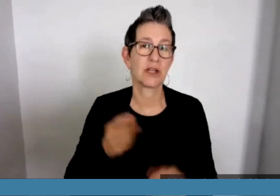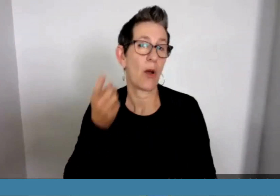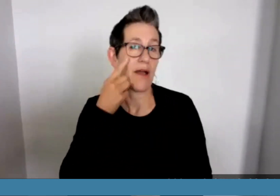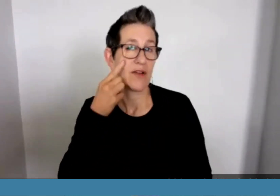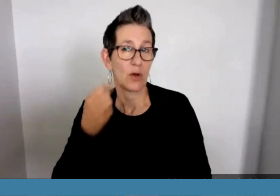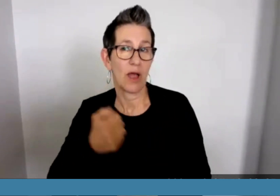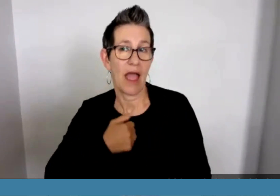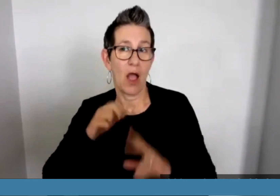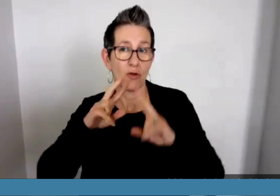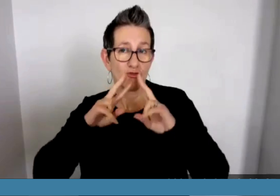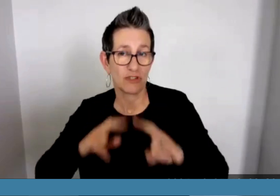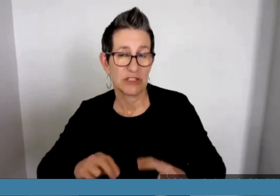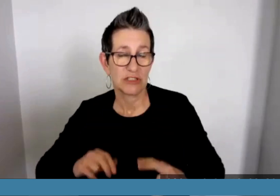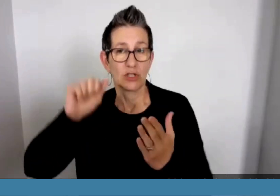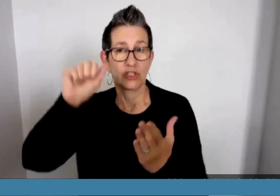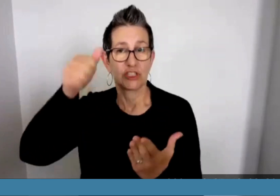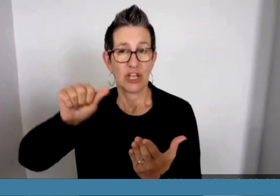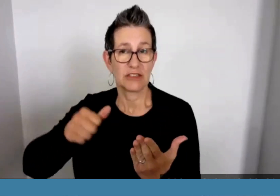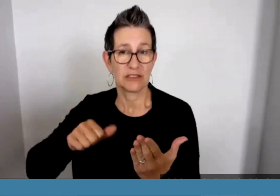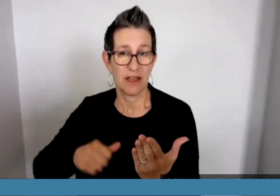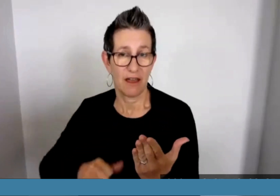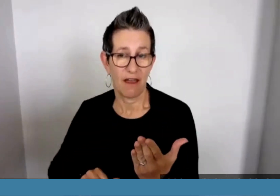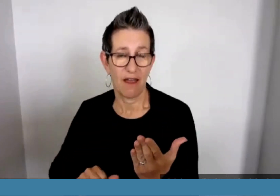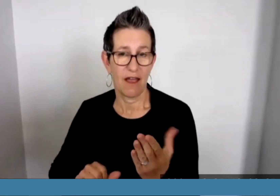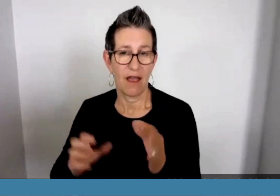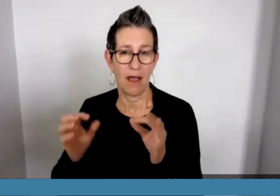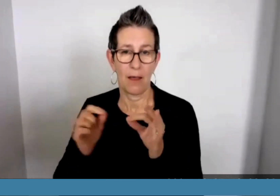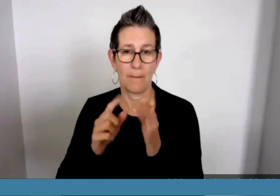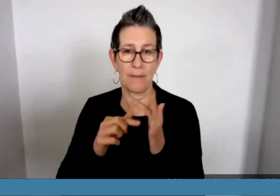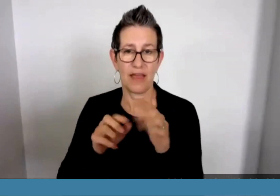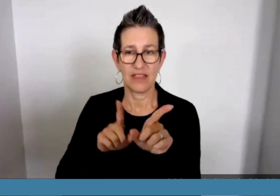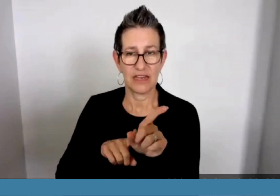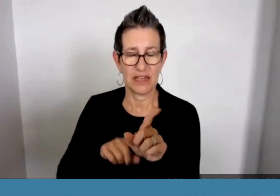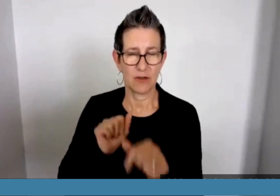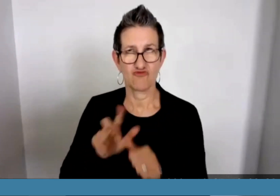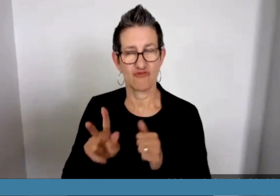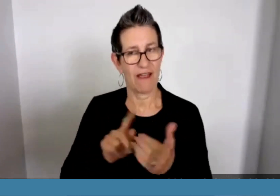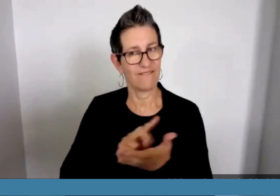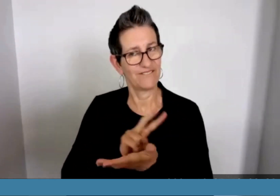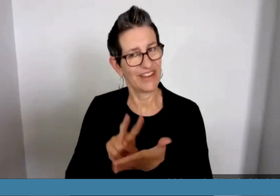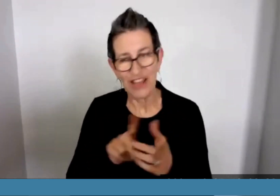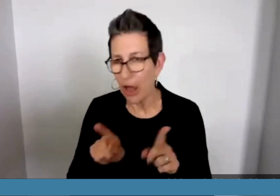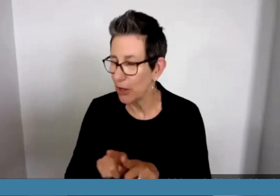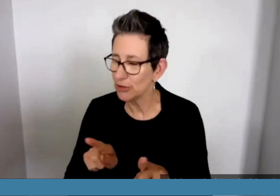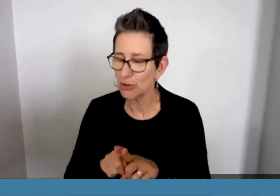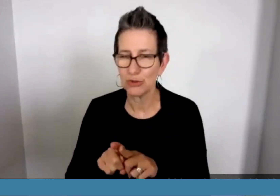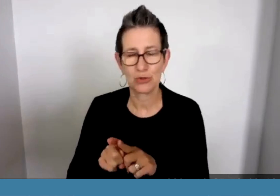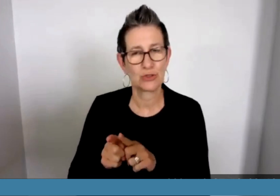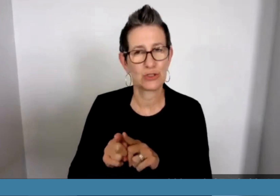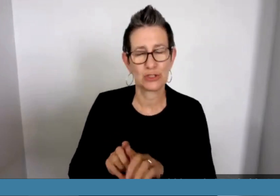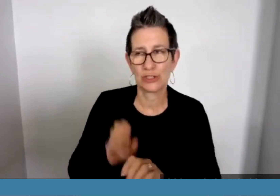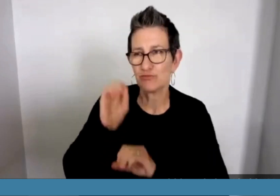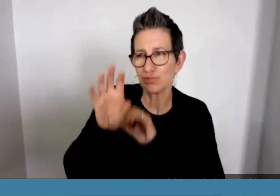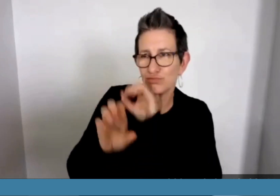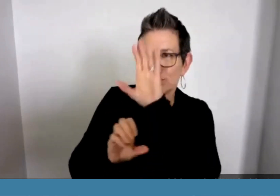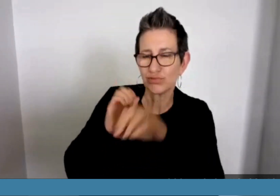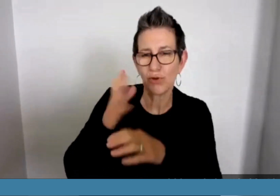agenda. And Bethany's done some great videos and some information that really takes you through what should